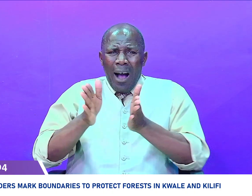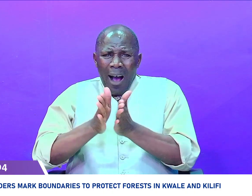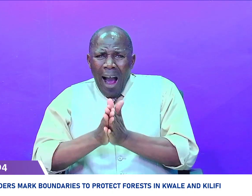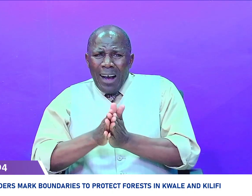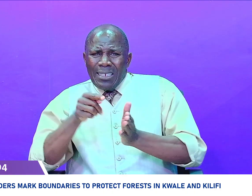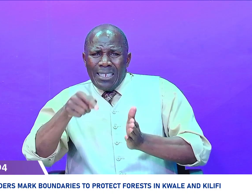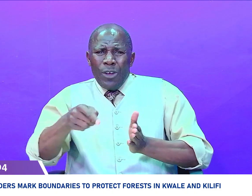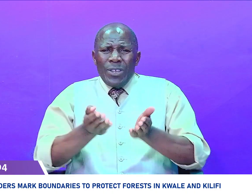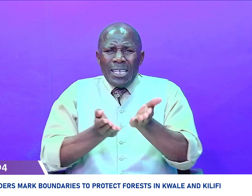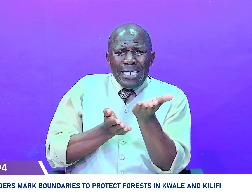conservationists.